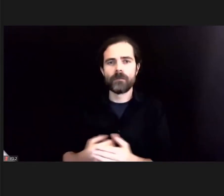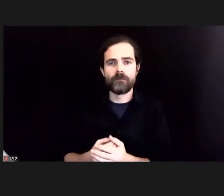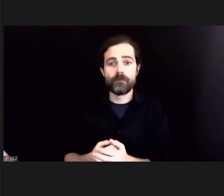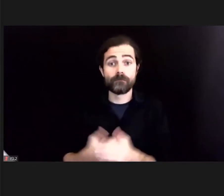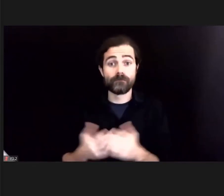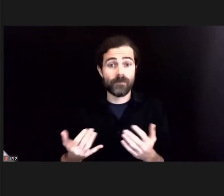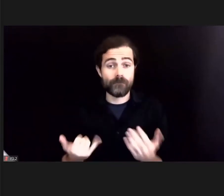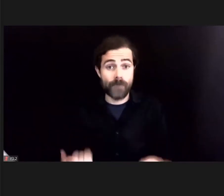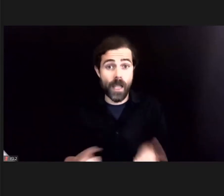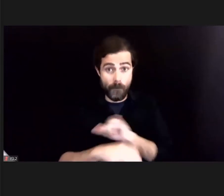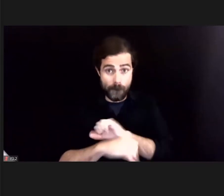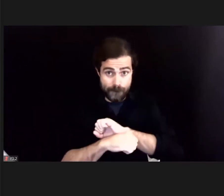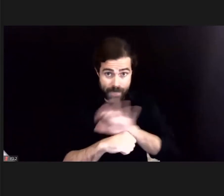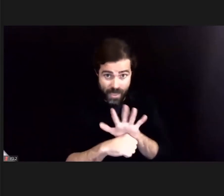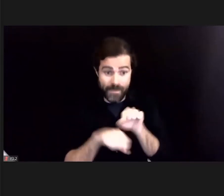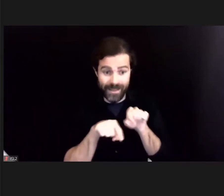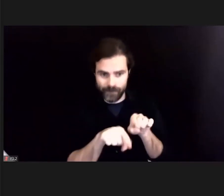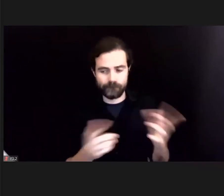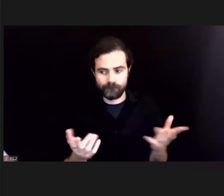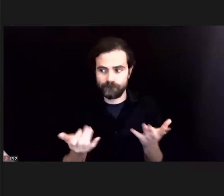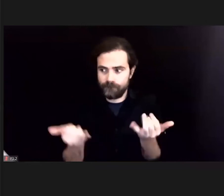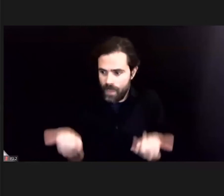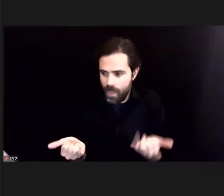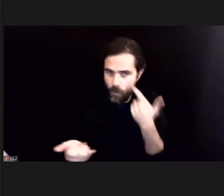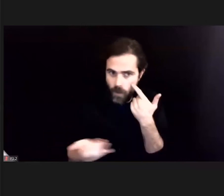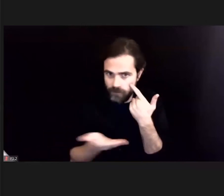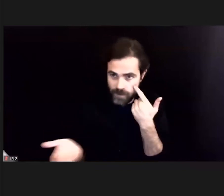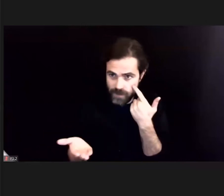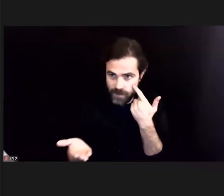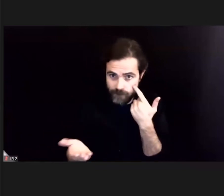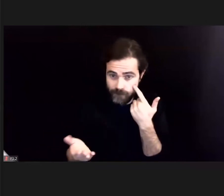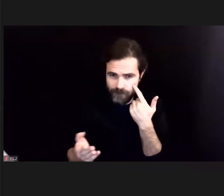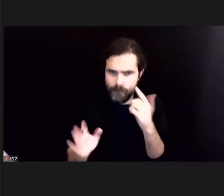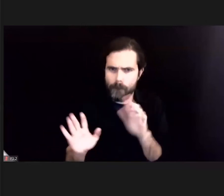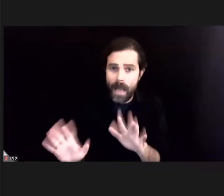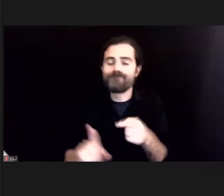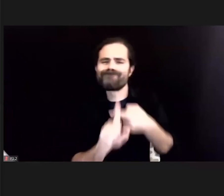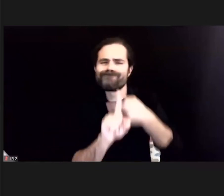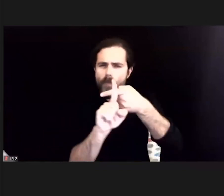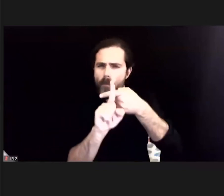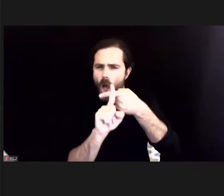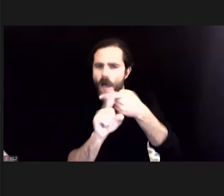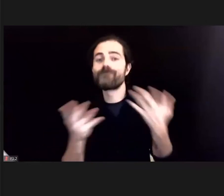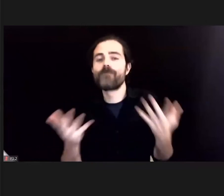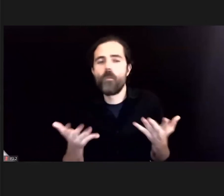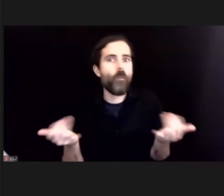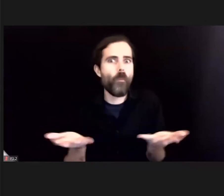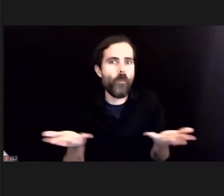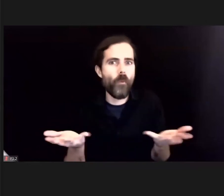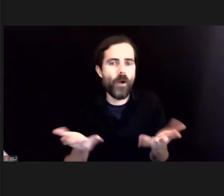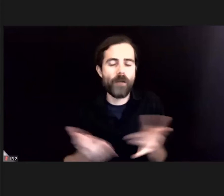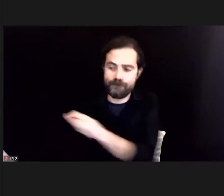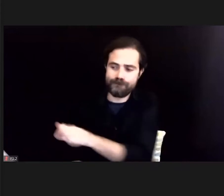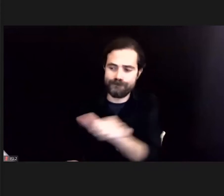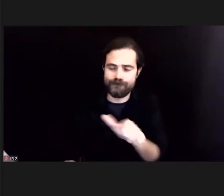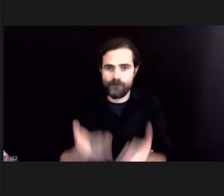unfortunately, obviously, but the positive side is that indeed it made it possible for many people to finally be